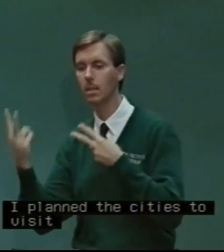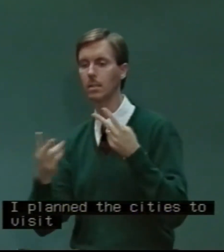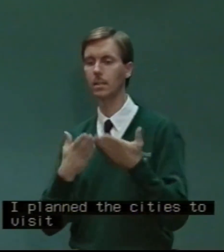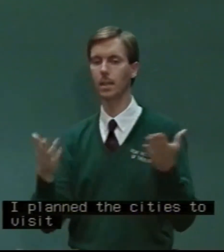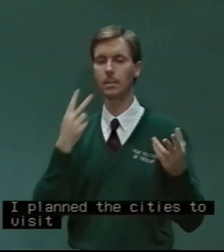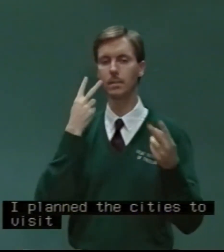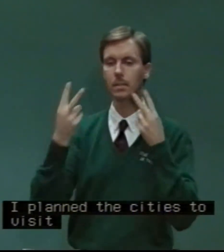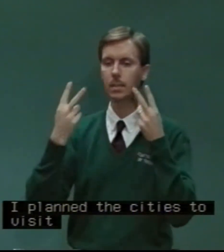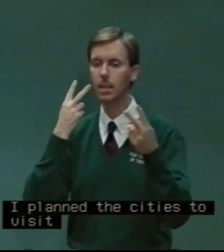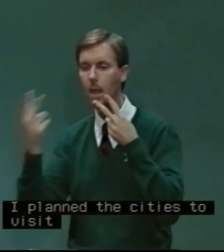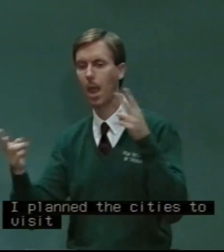visit